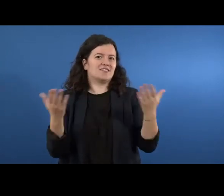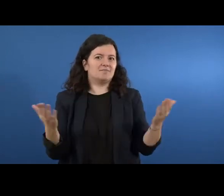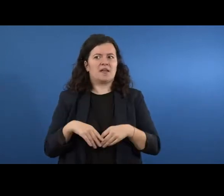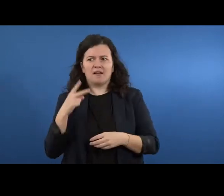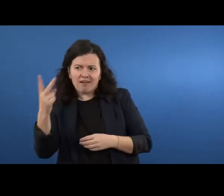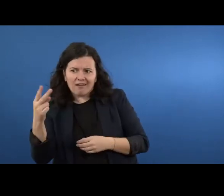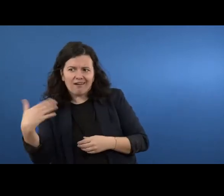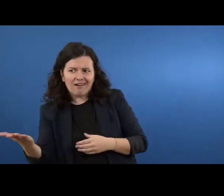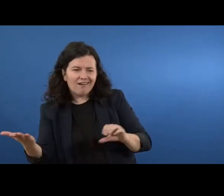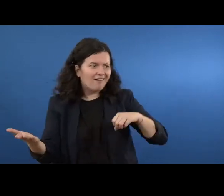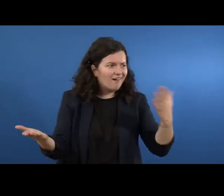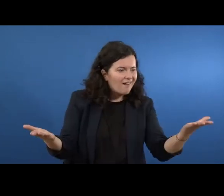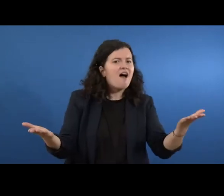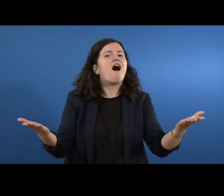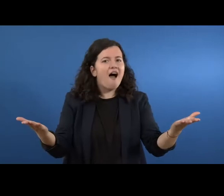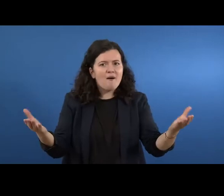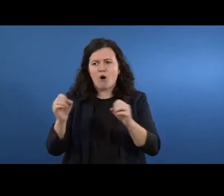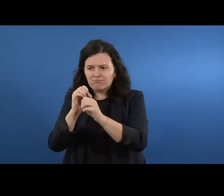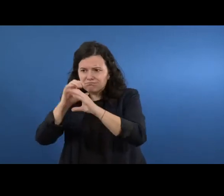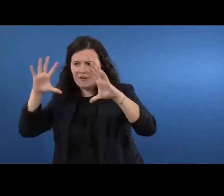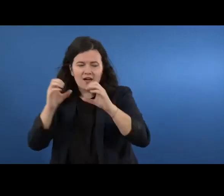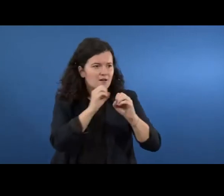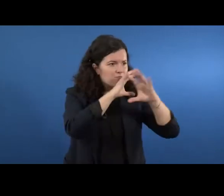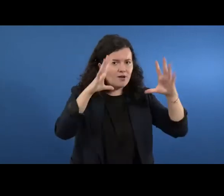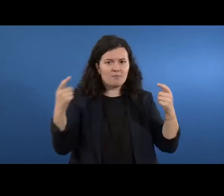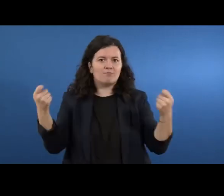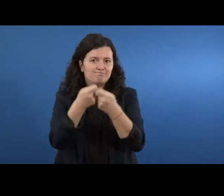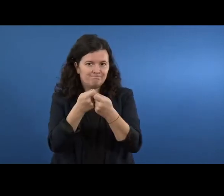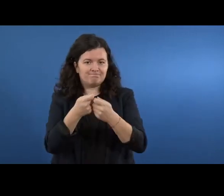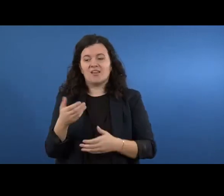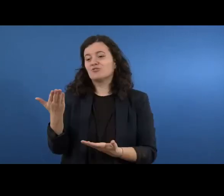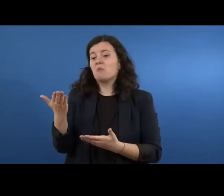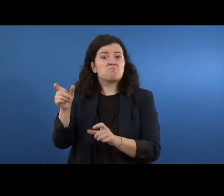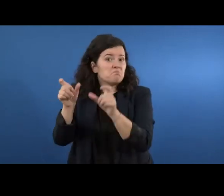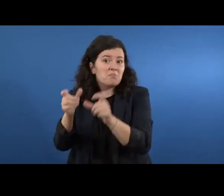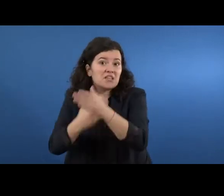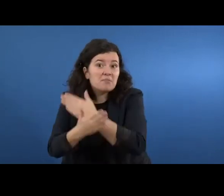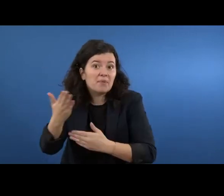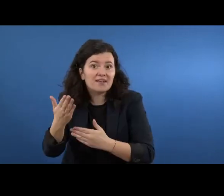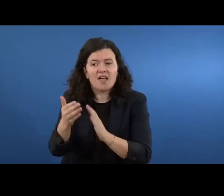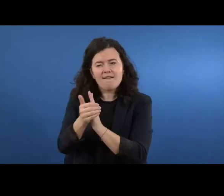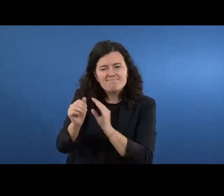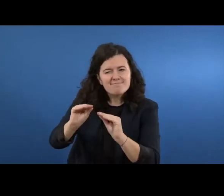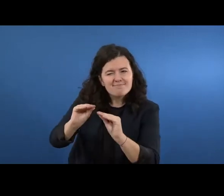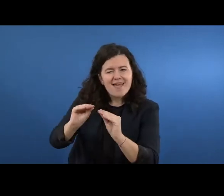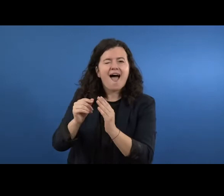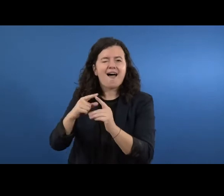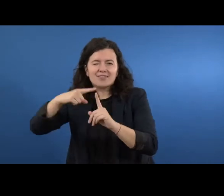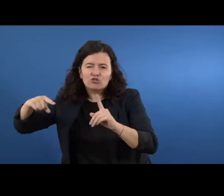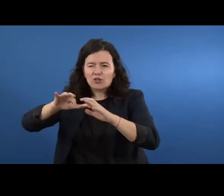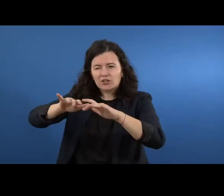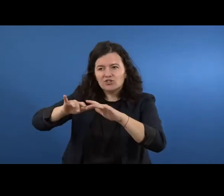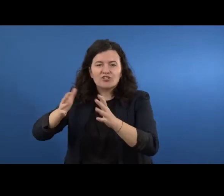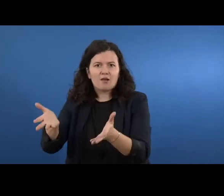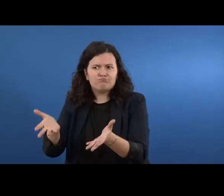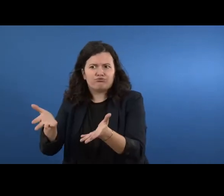programs supported by corporations that equip persons with disability with digital skills to help them meet skill demands of companies. And this is not